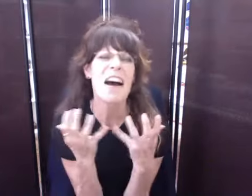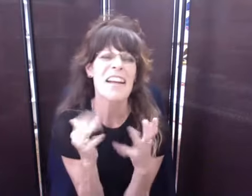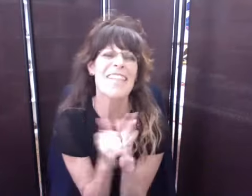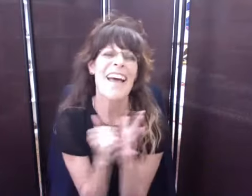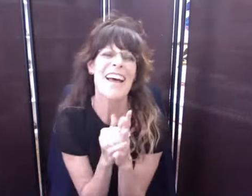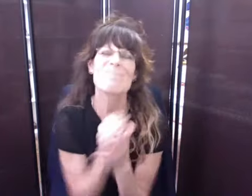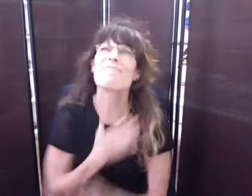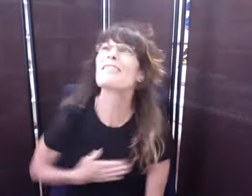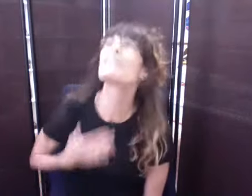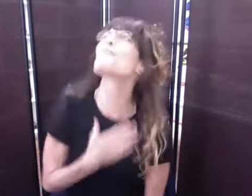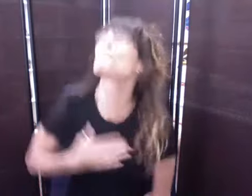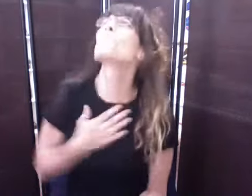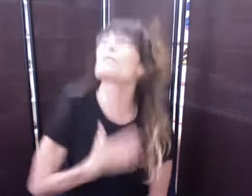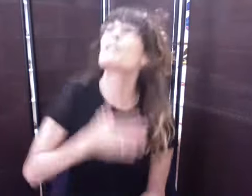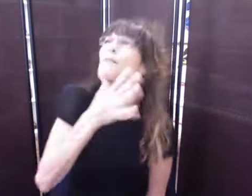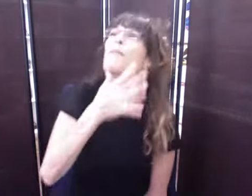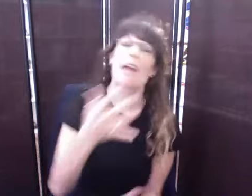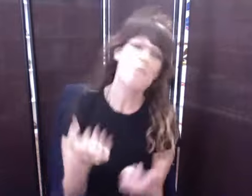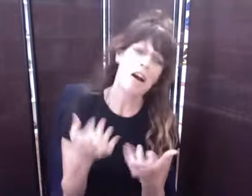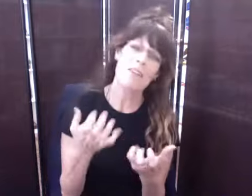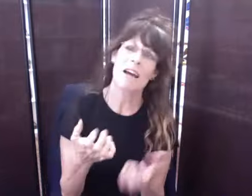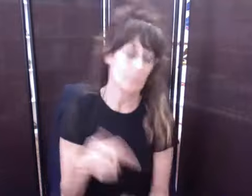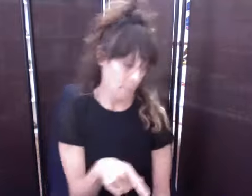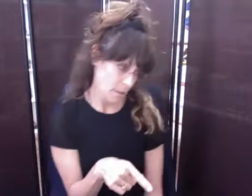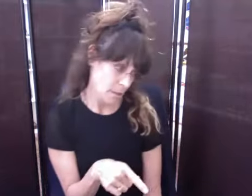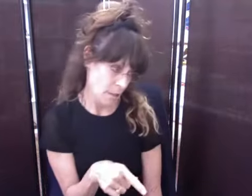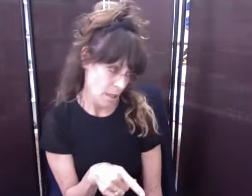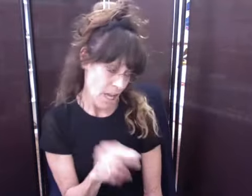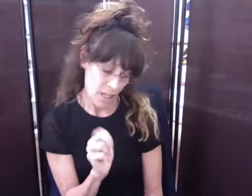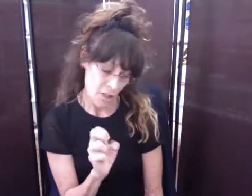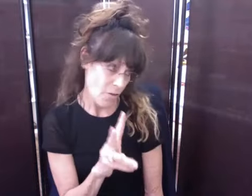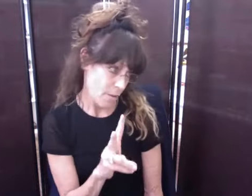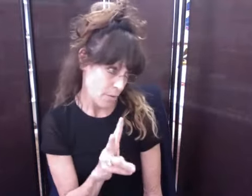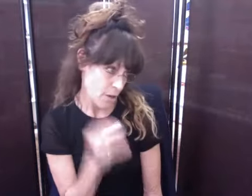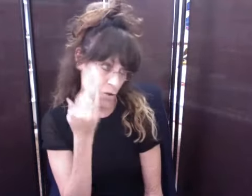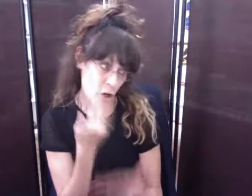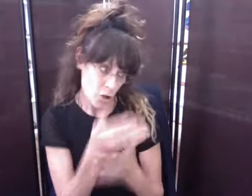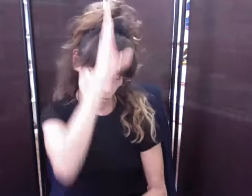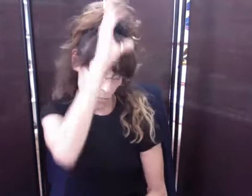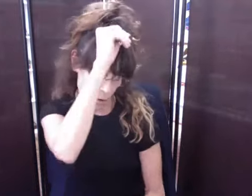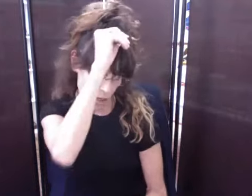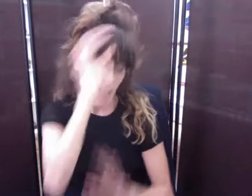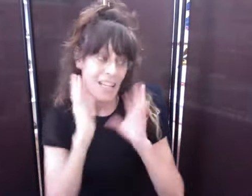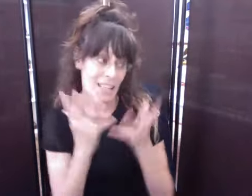the robot, give me the robot. My mom's like, look, it's November. If you're a good boy, Santa will bring you one for Christmas. Well, she